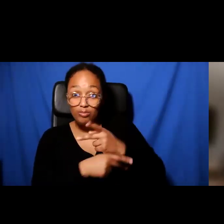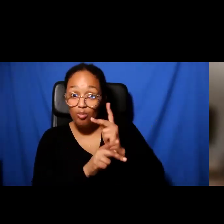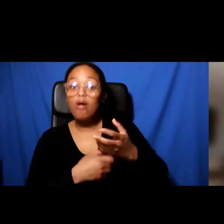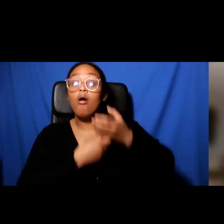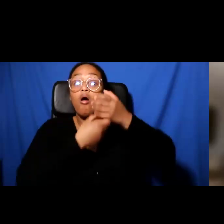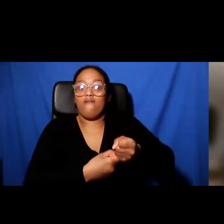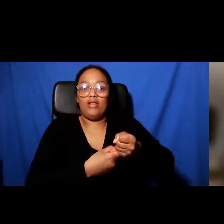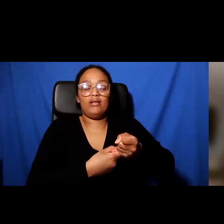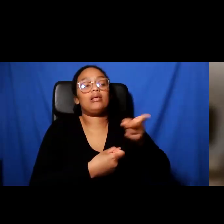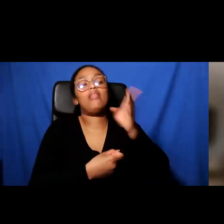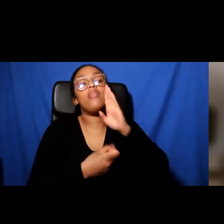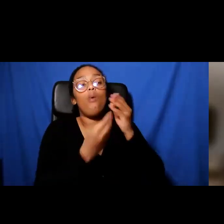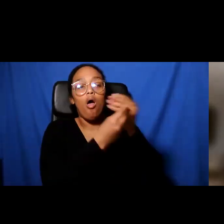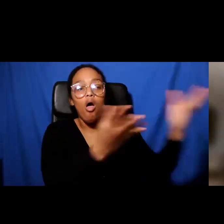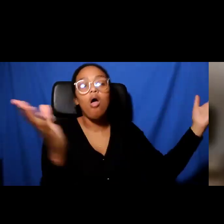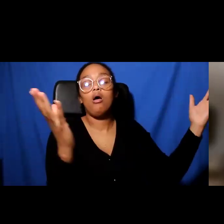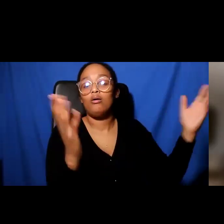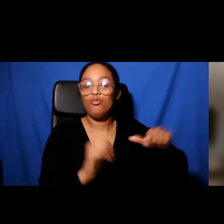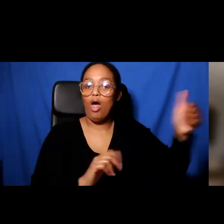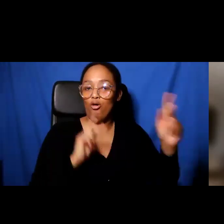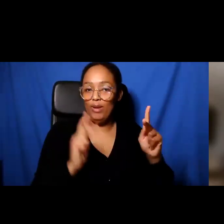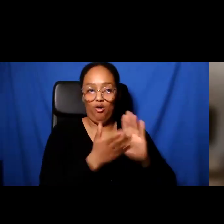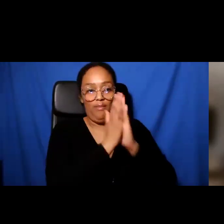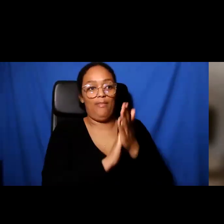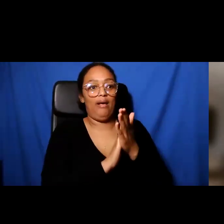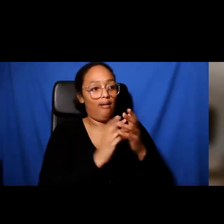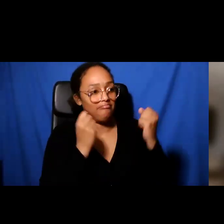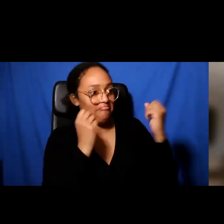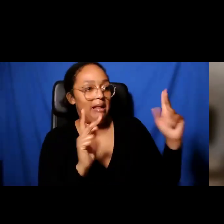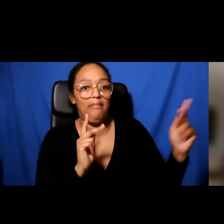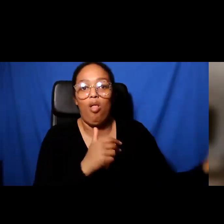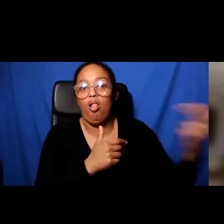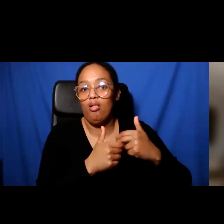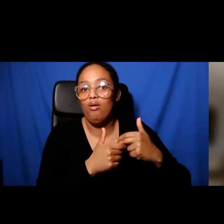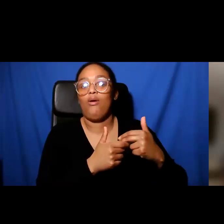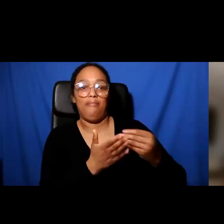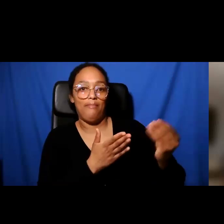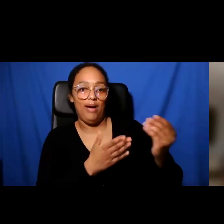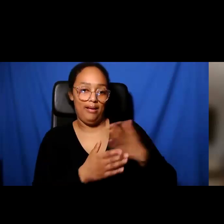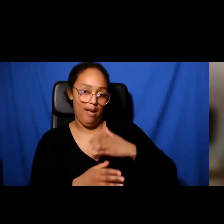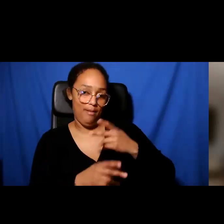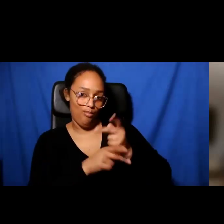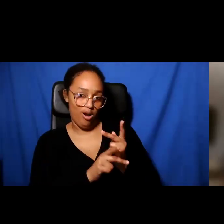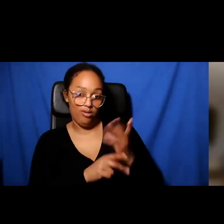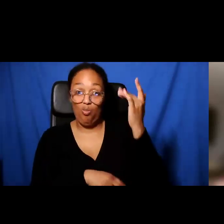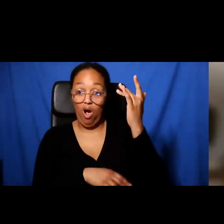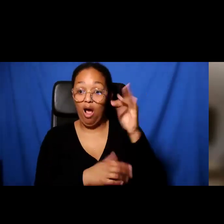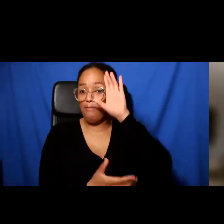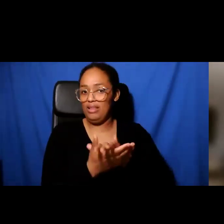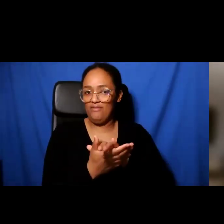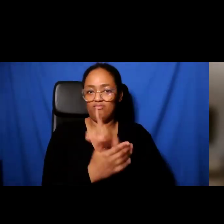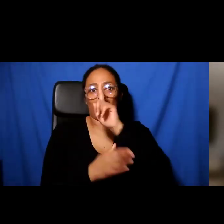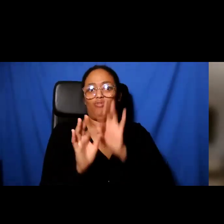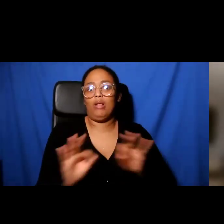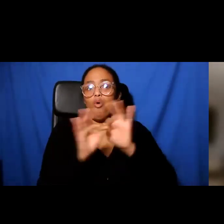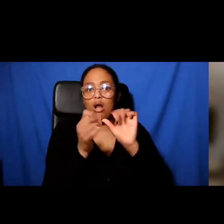that believed to go be my evangelist and get other people to believe as well, because belief spreads through other